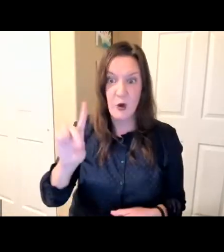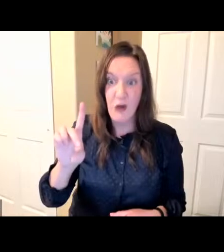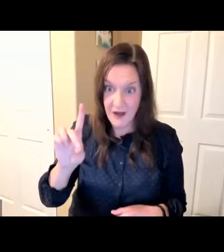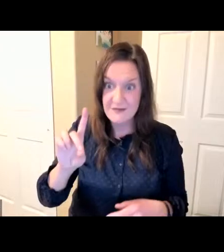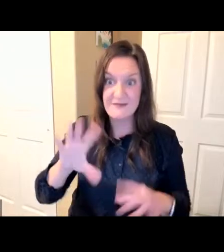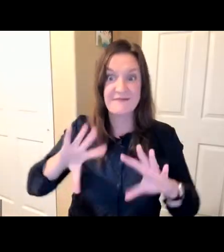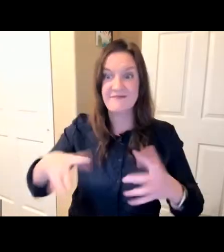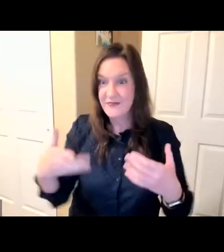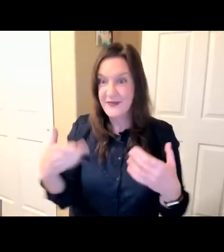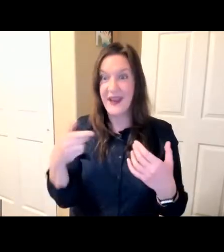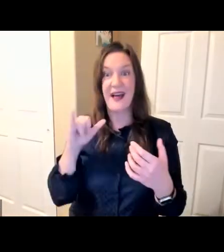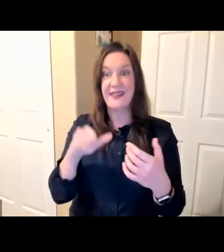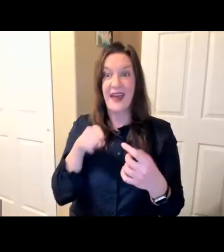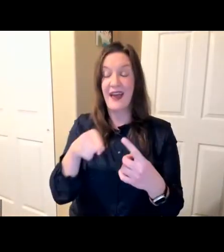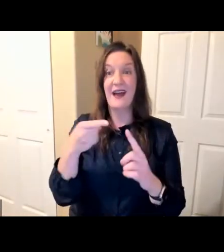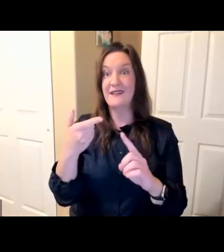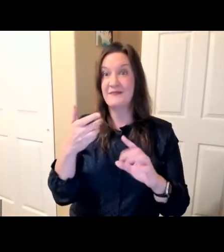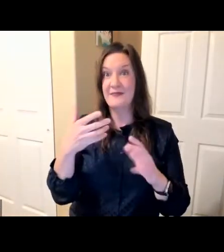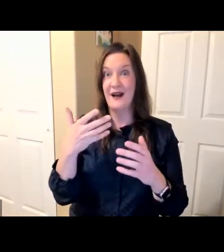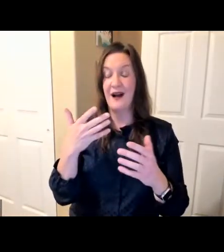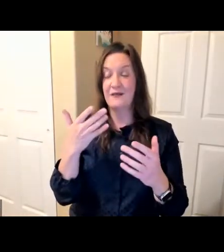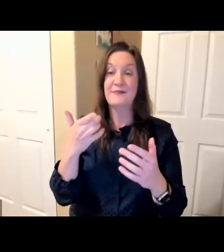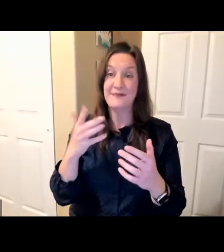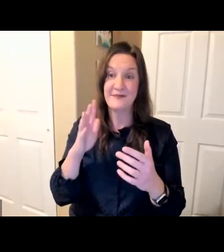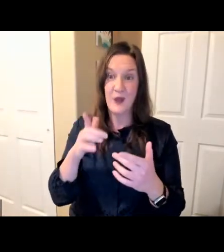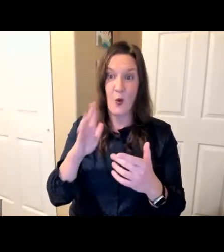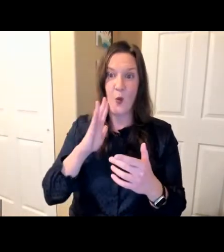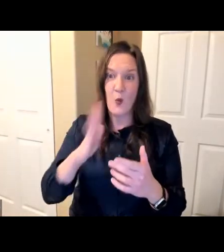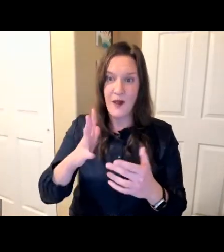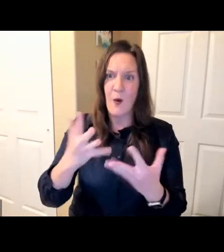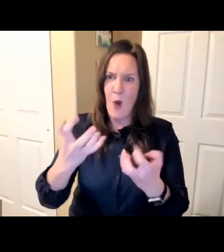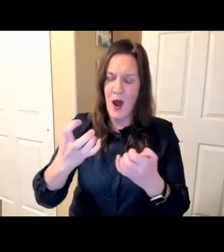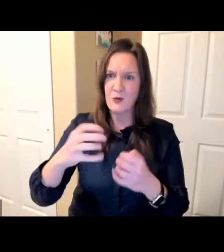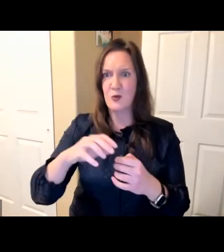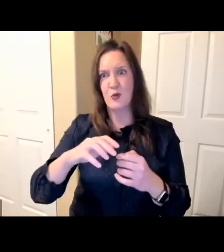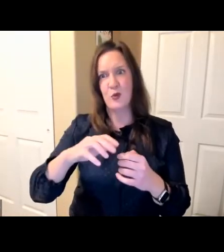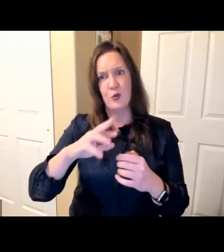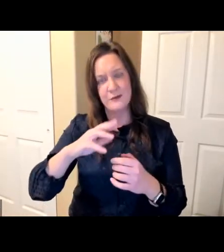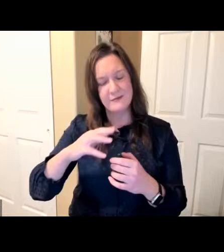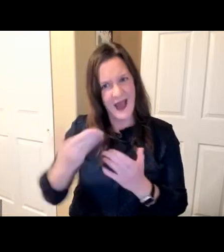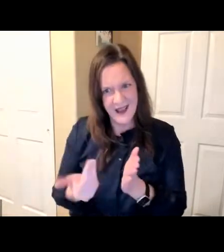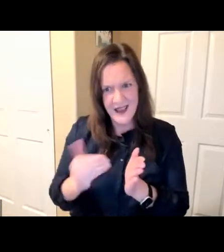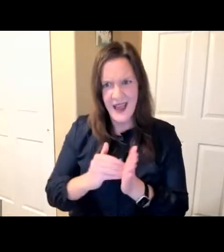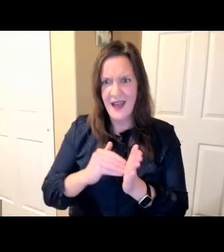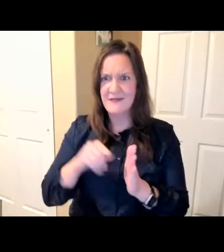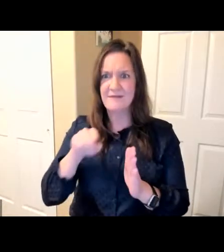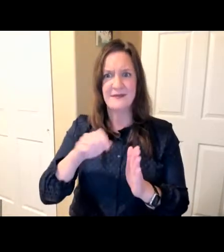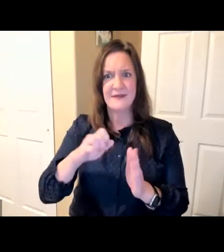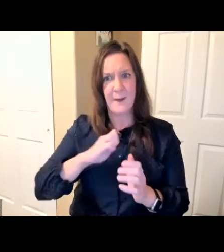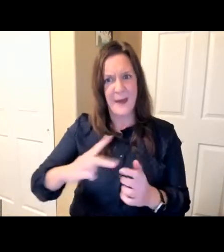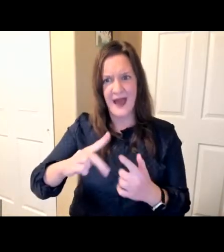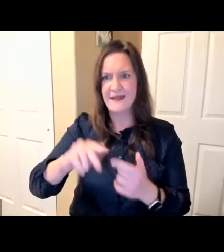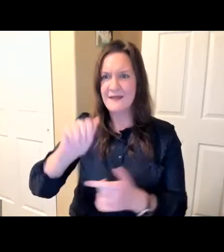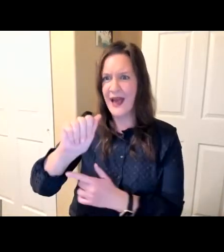And she proposed with the whole Democratic committee